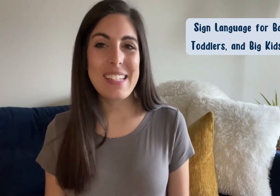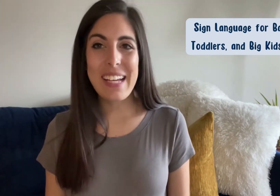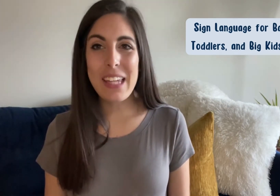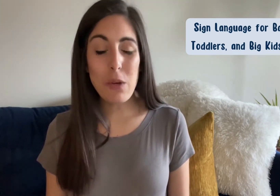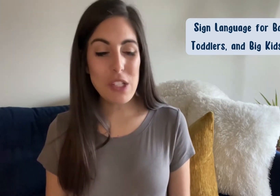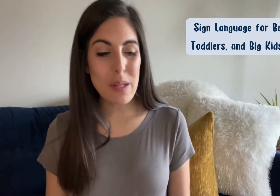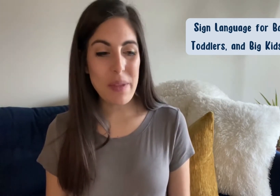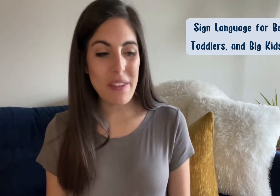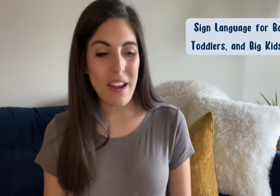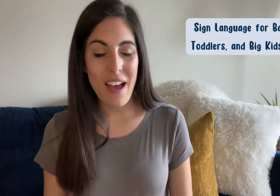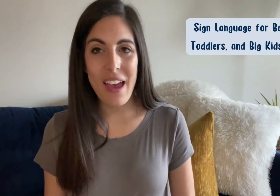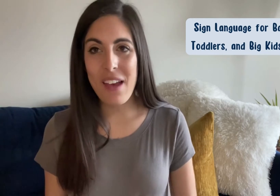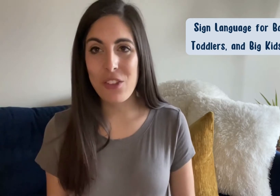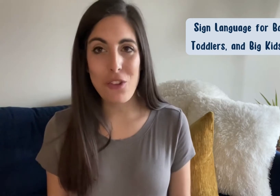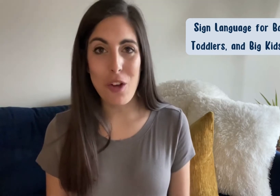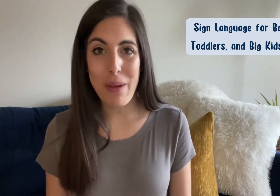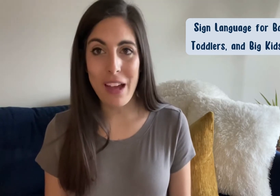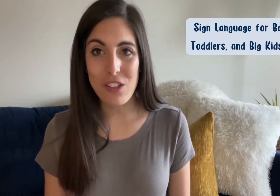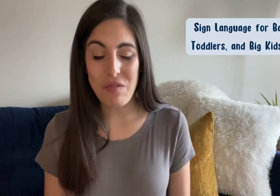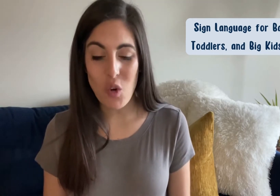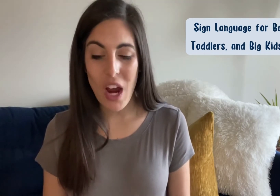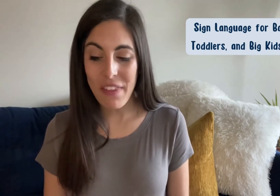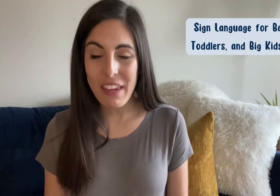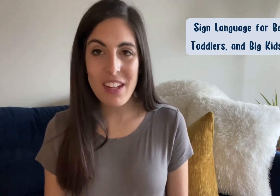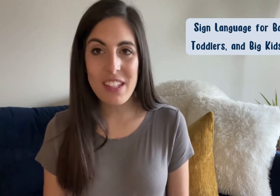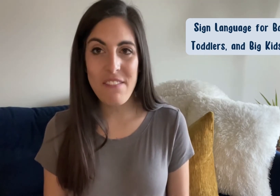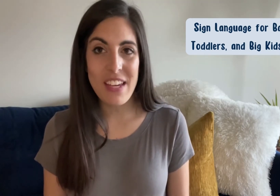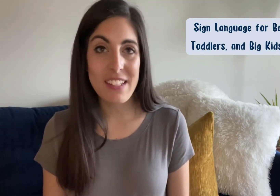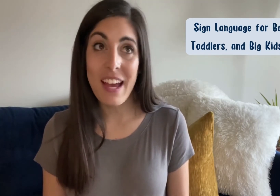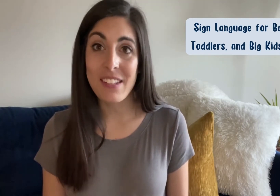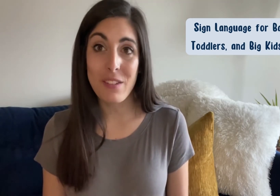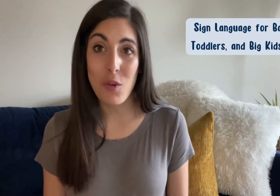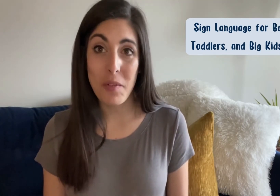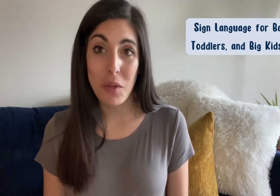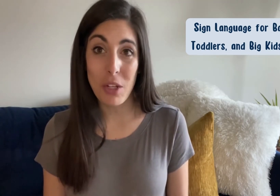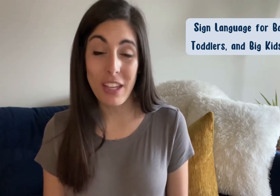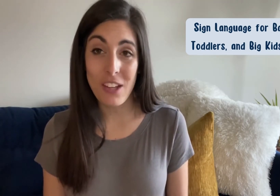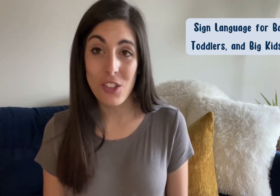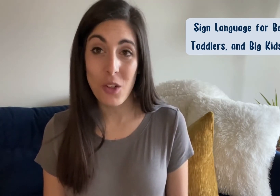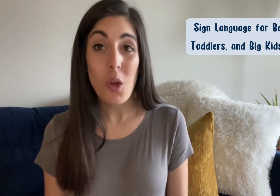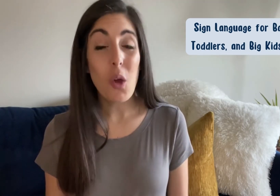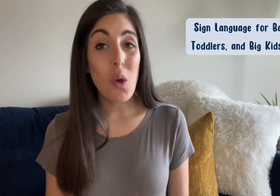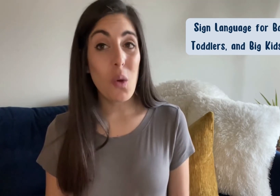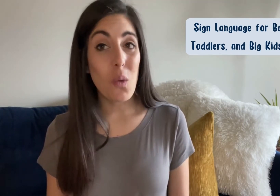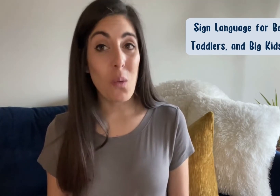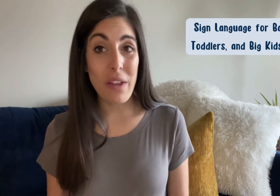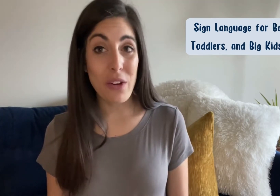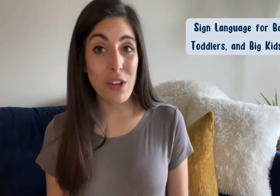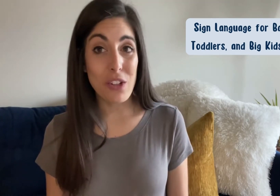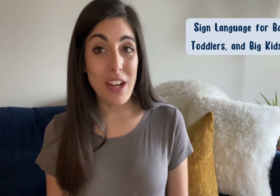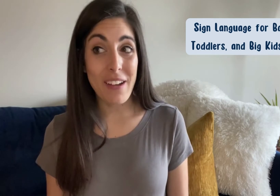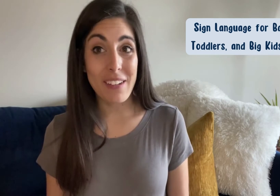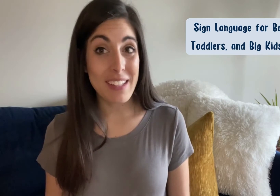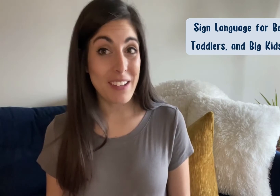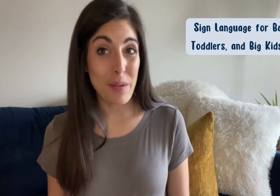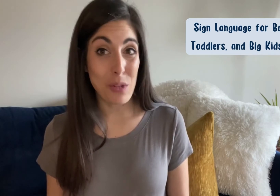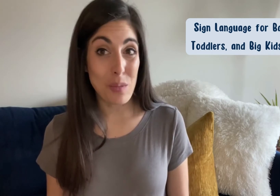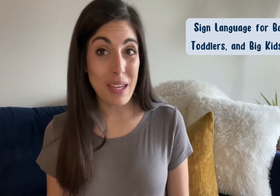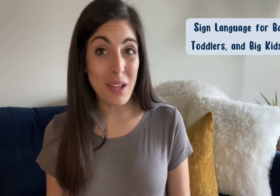sign language is something that I have a strong passion for. I think it is a fantastic form of communication, whether your child is unable to speak, whether